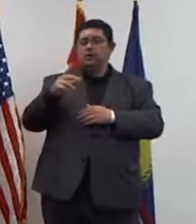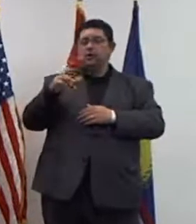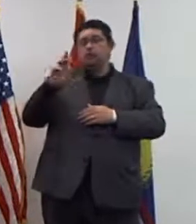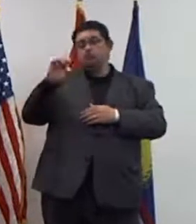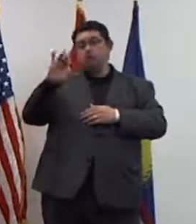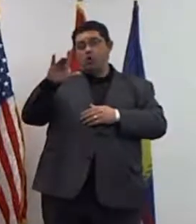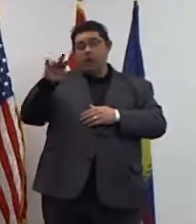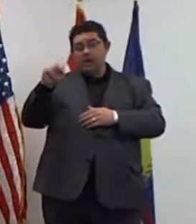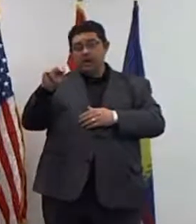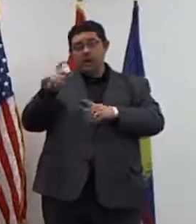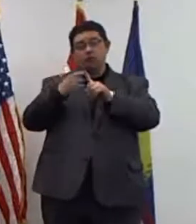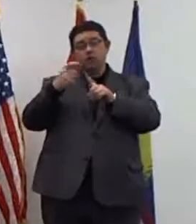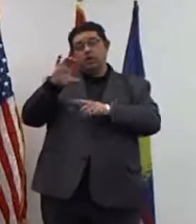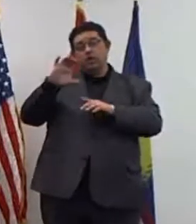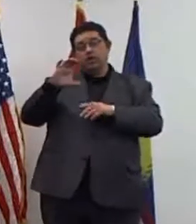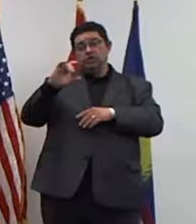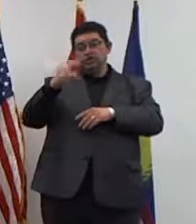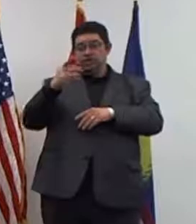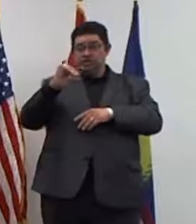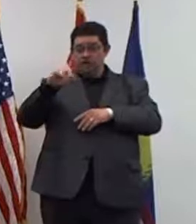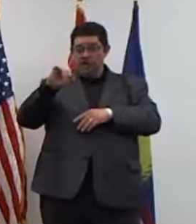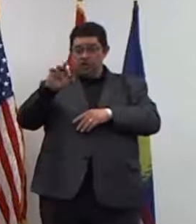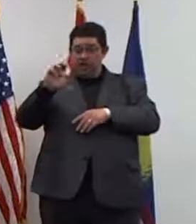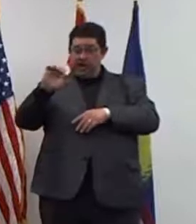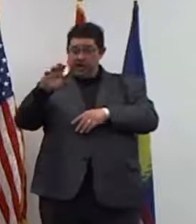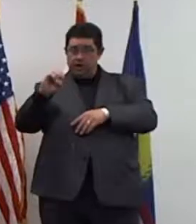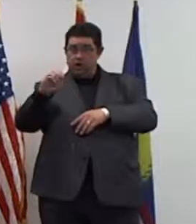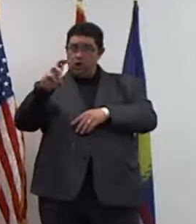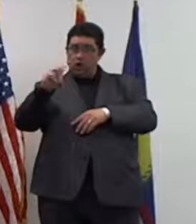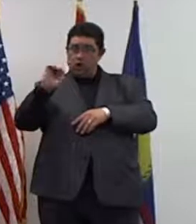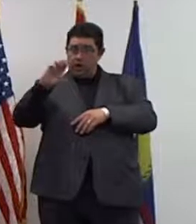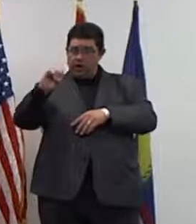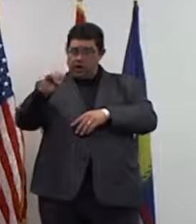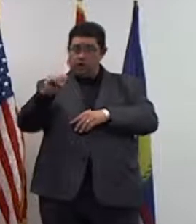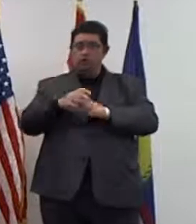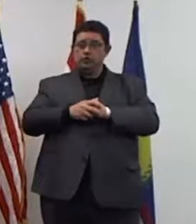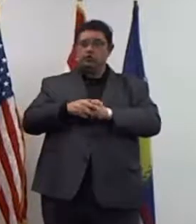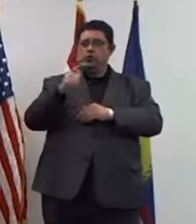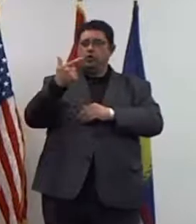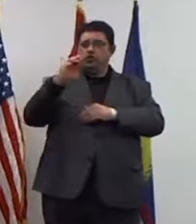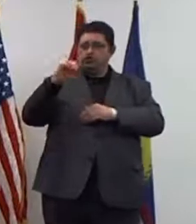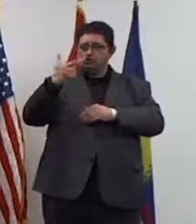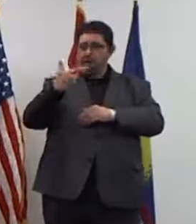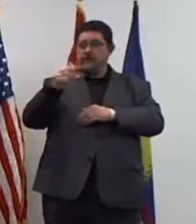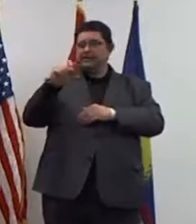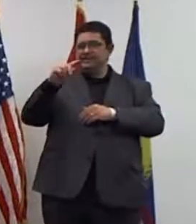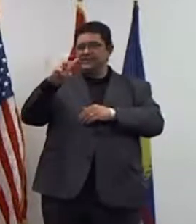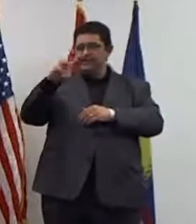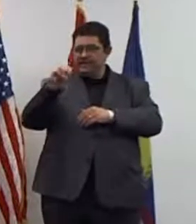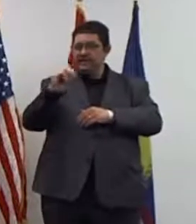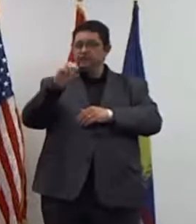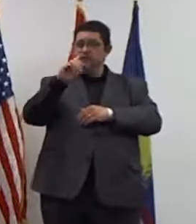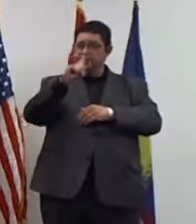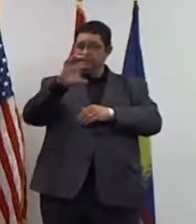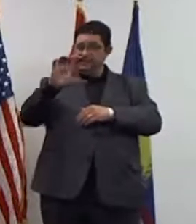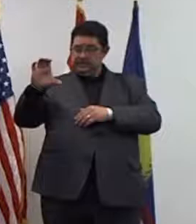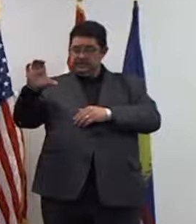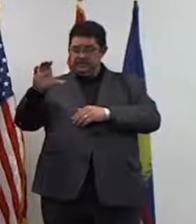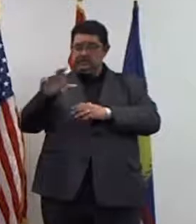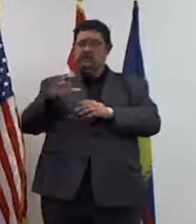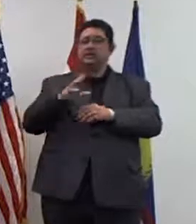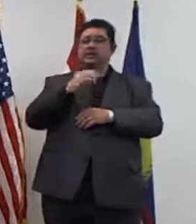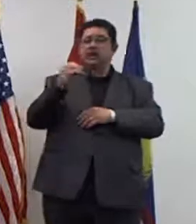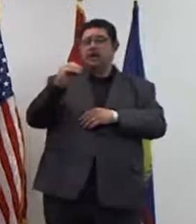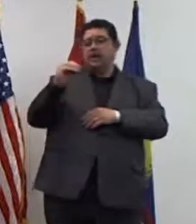Robin Phillip of Child Care Aware, Craig Stevenson of Missouri's Kids Win, Steve Zwolak with UCC and Loom Institute, and of course